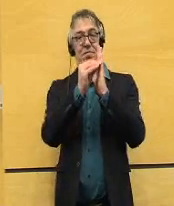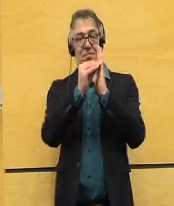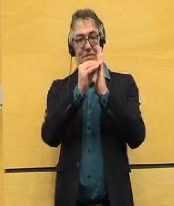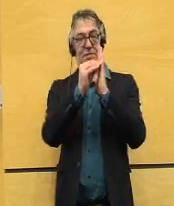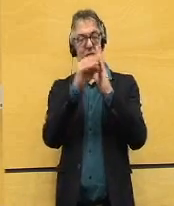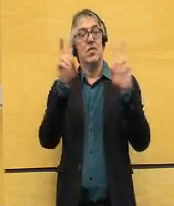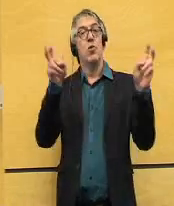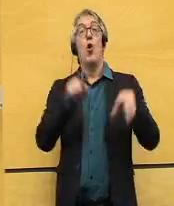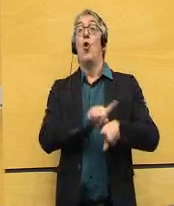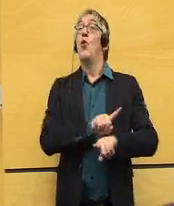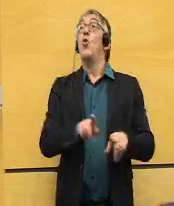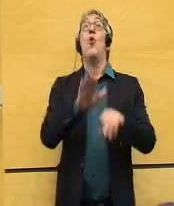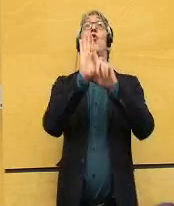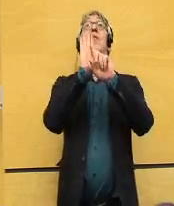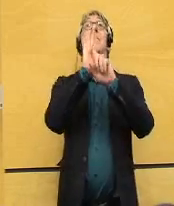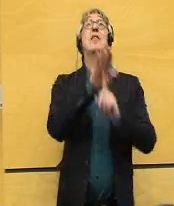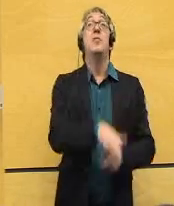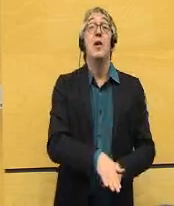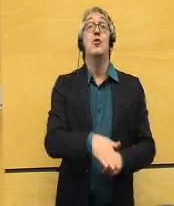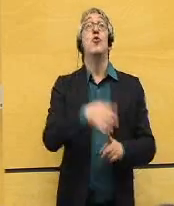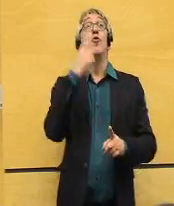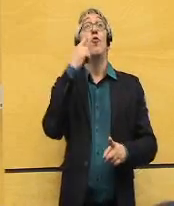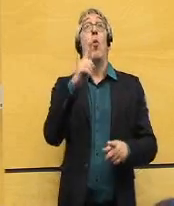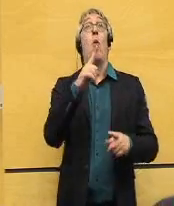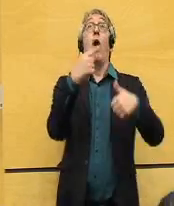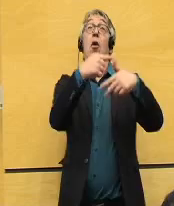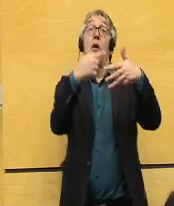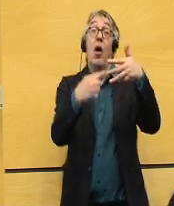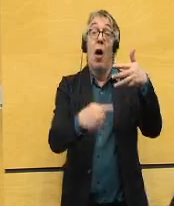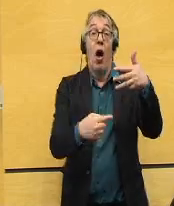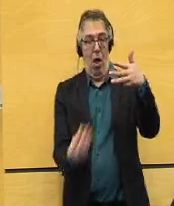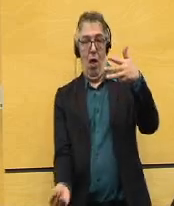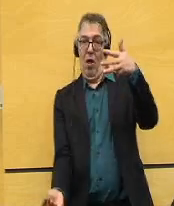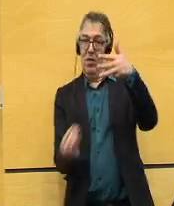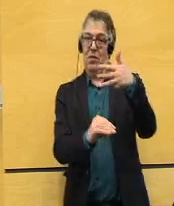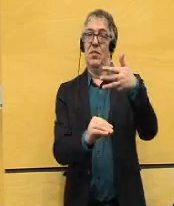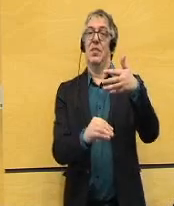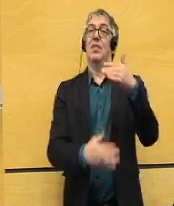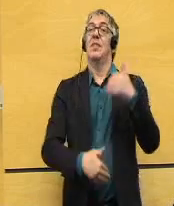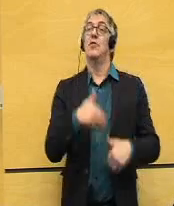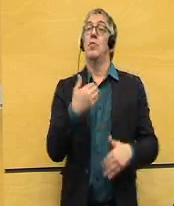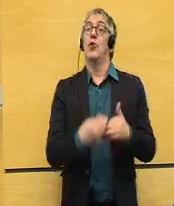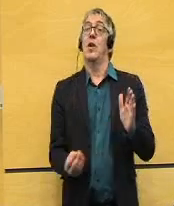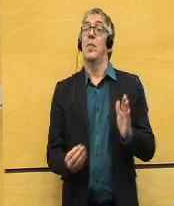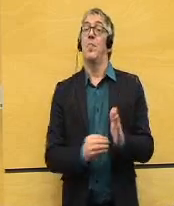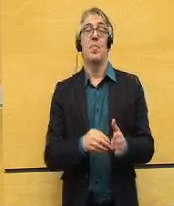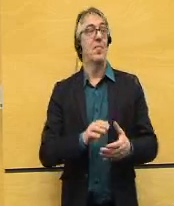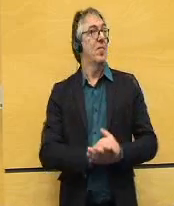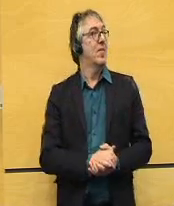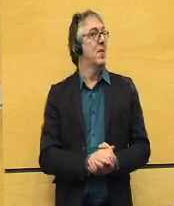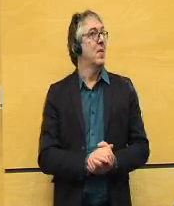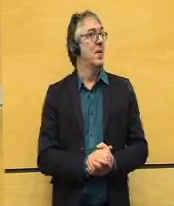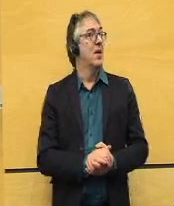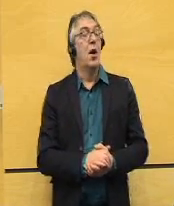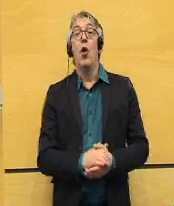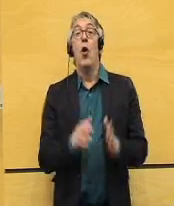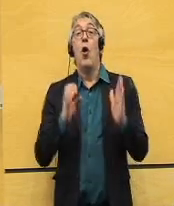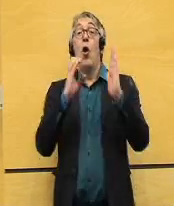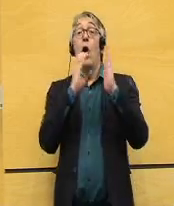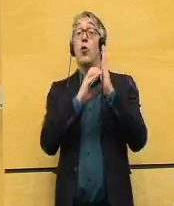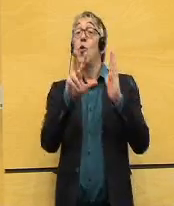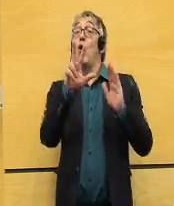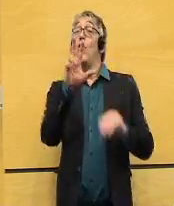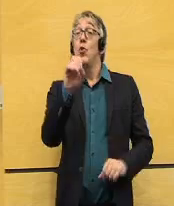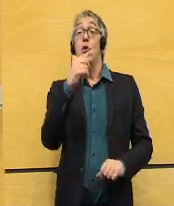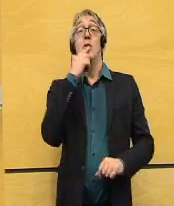for non-discrimination. Article 30 of the 2007 Constitution prohibits discrimination on various